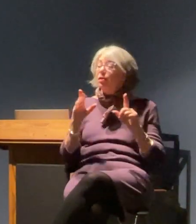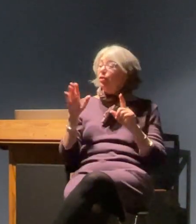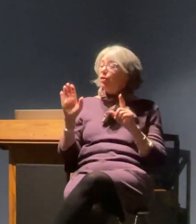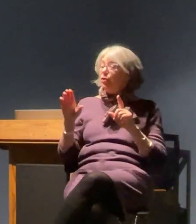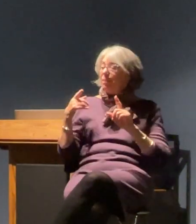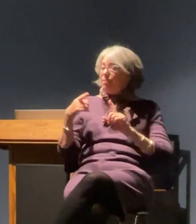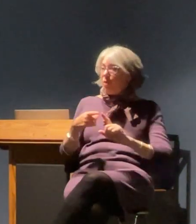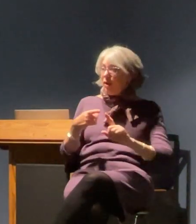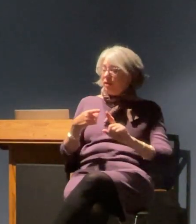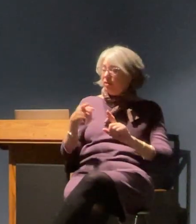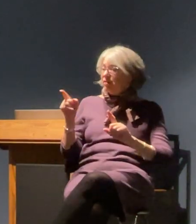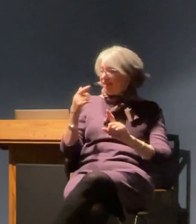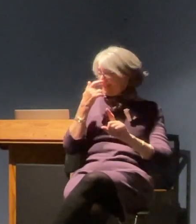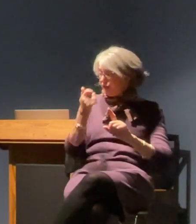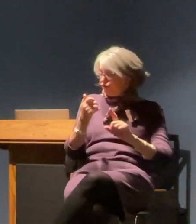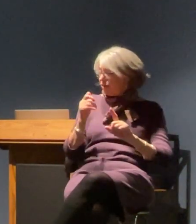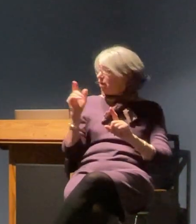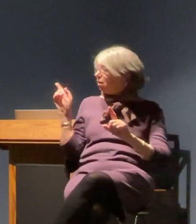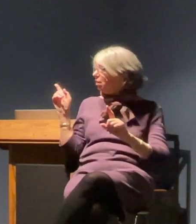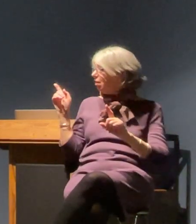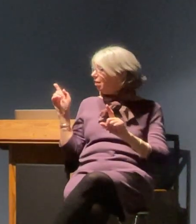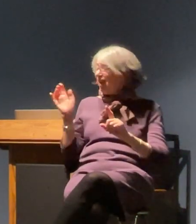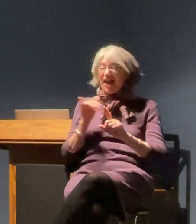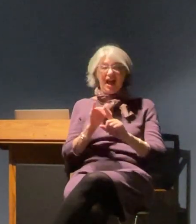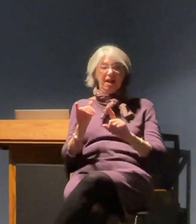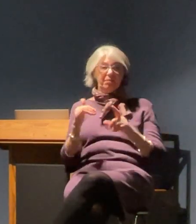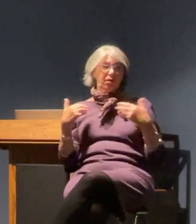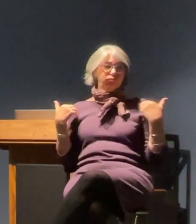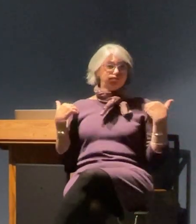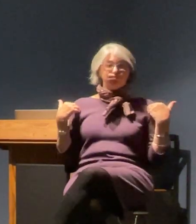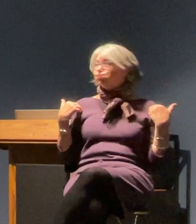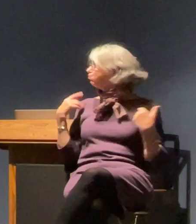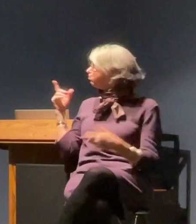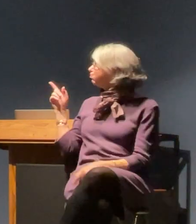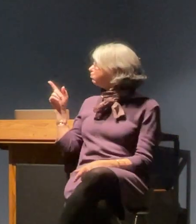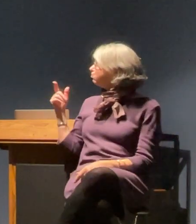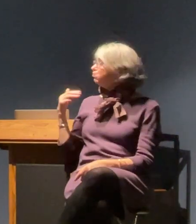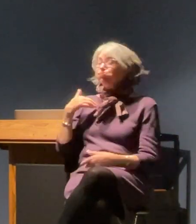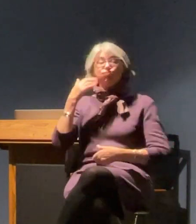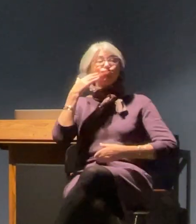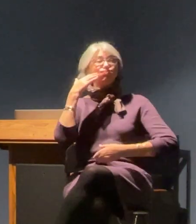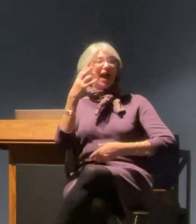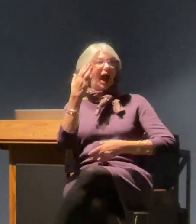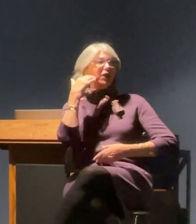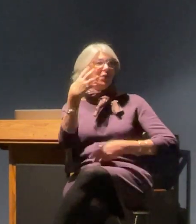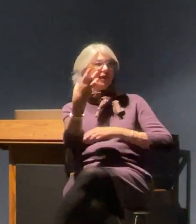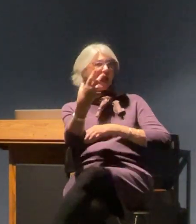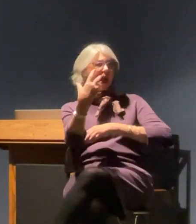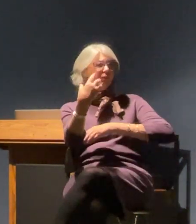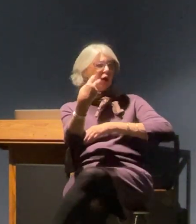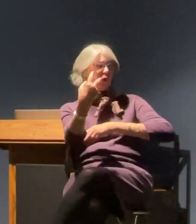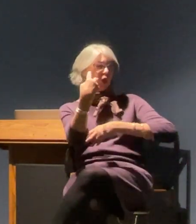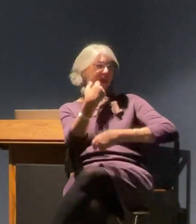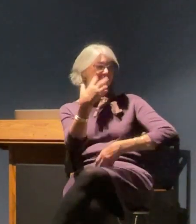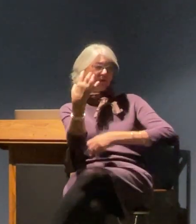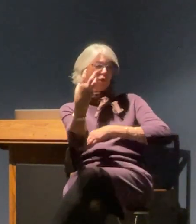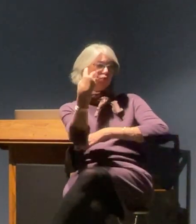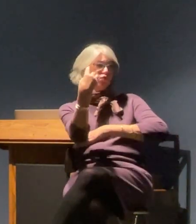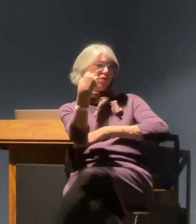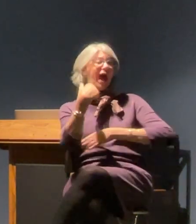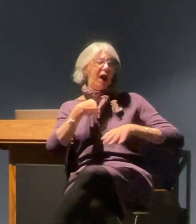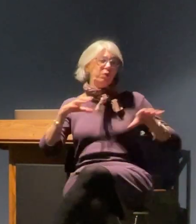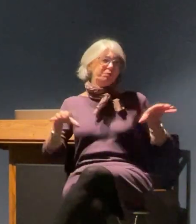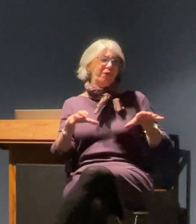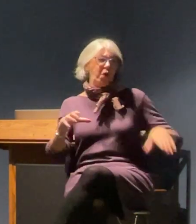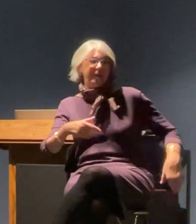point, Rich, right, what's interesting is that I'm like postured up here, and I knew the cameras was on me. So I was